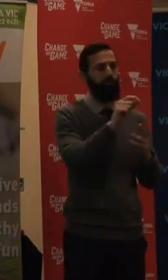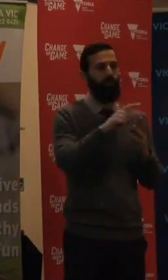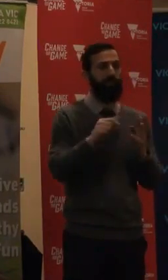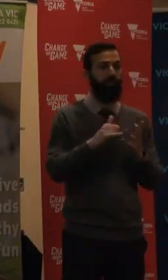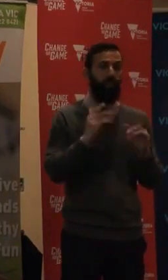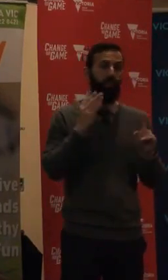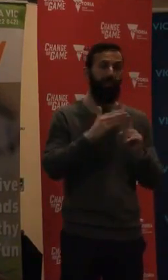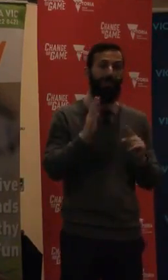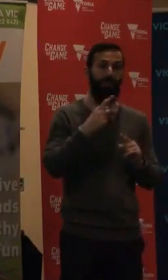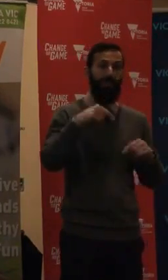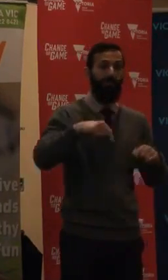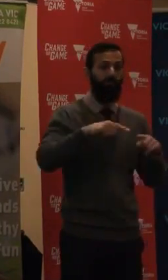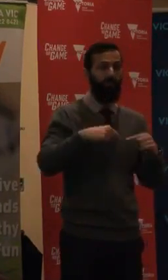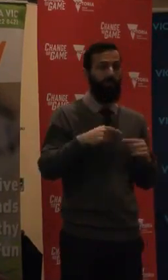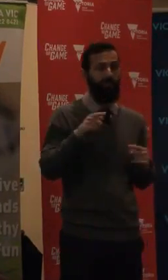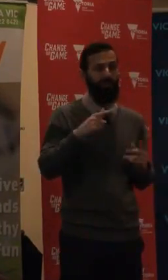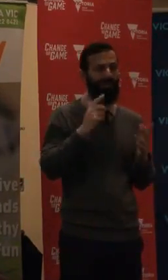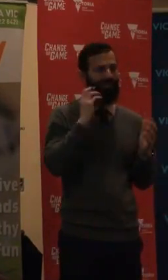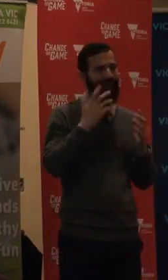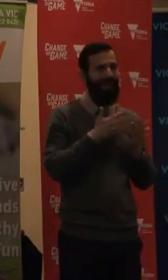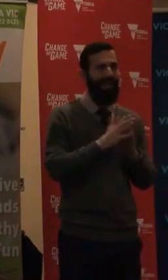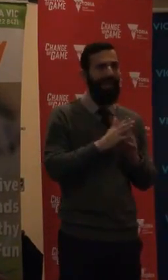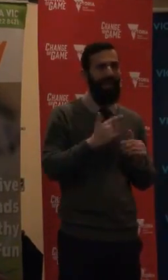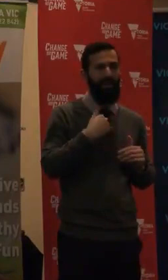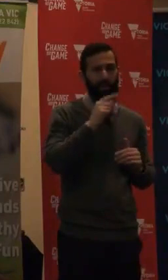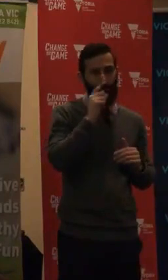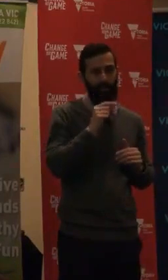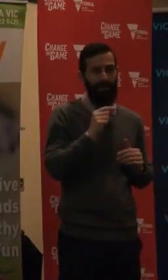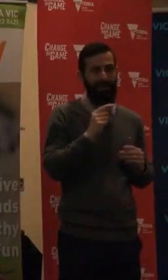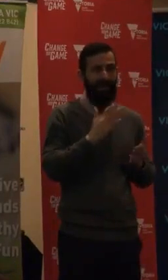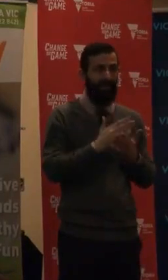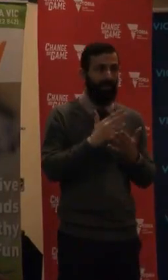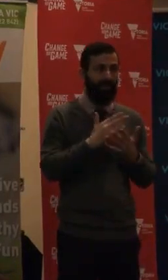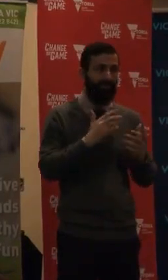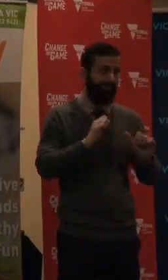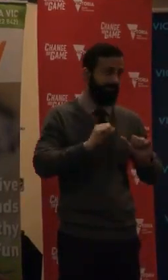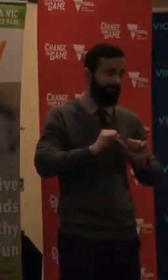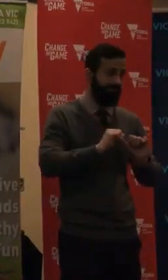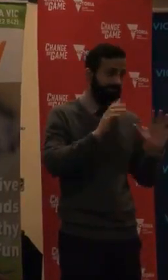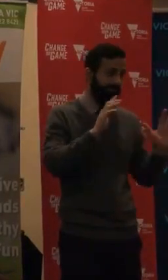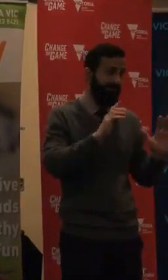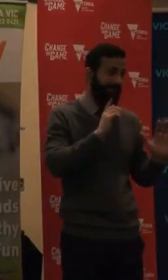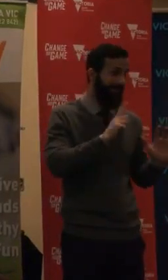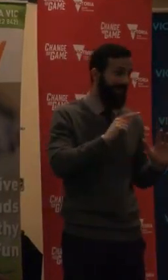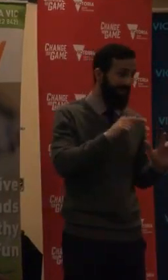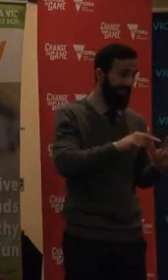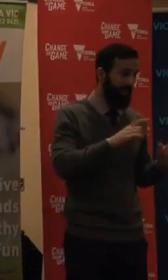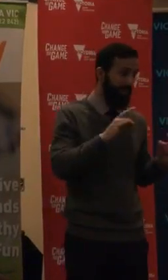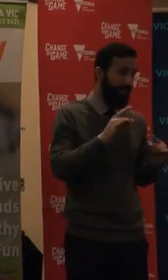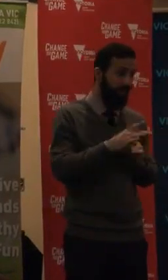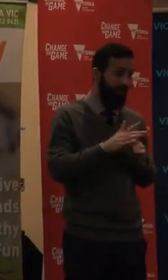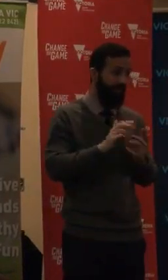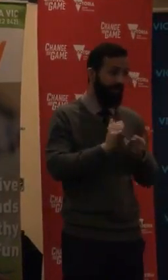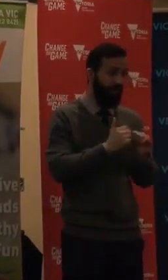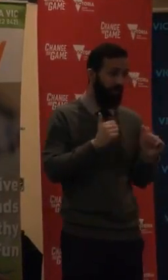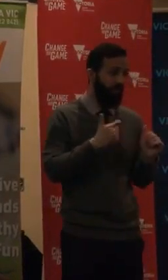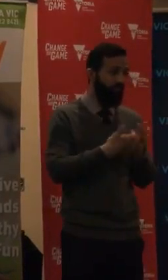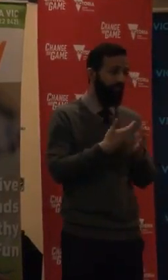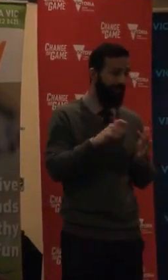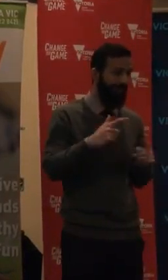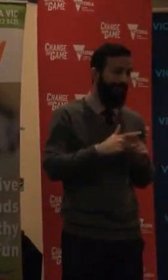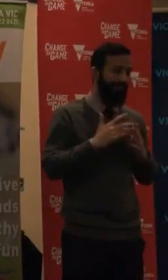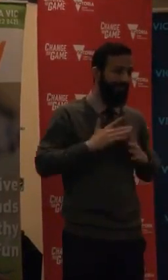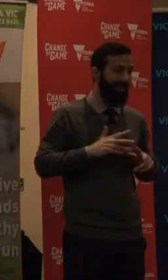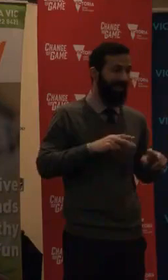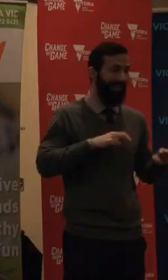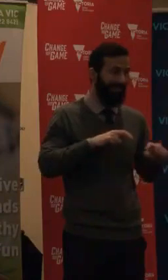goal for everyone in this room is to think to yourself, how can we actually enunciate the importance of sport, recreation and